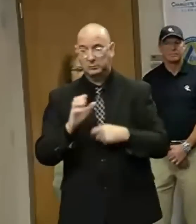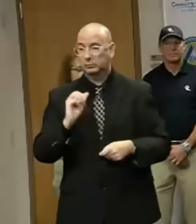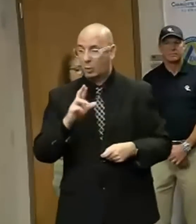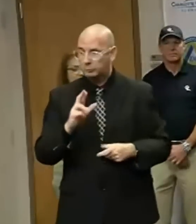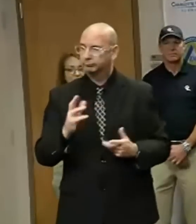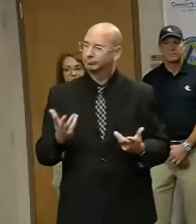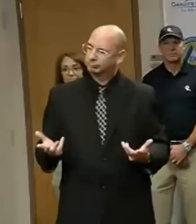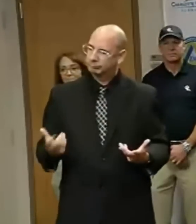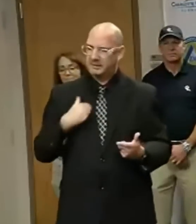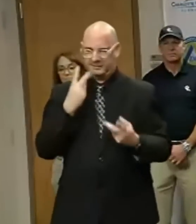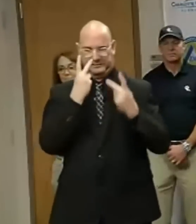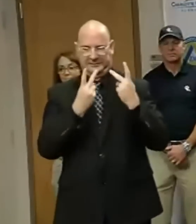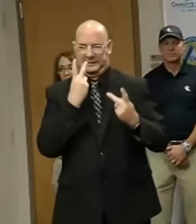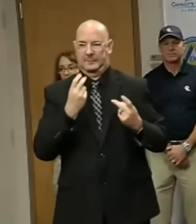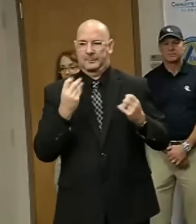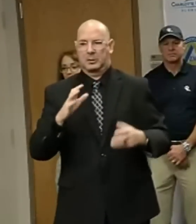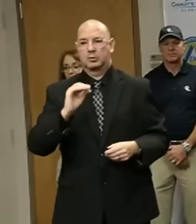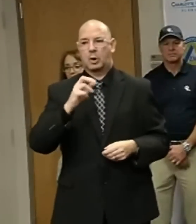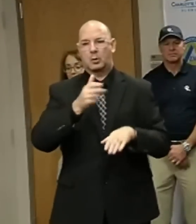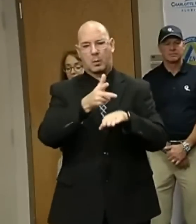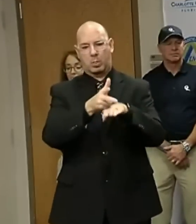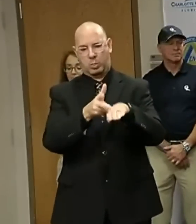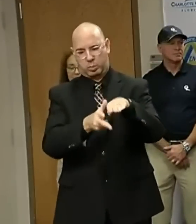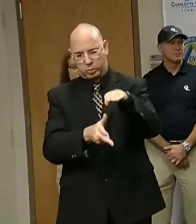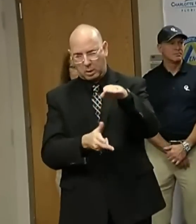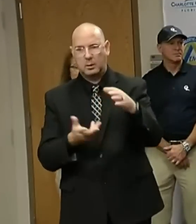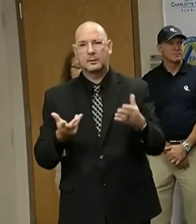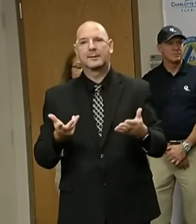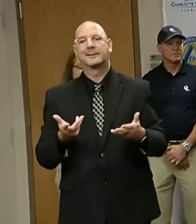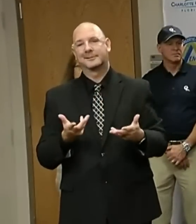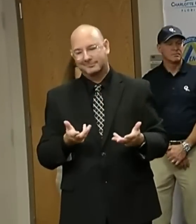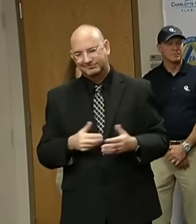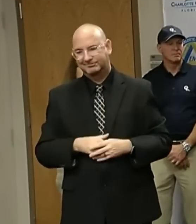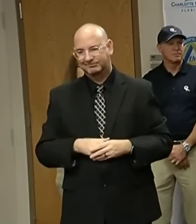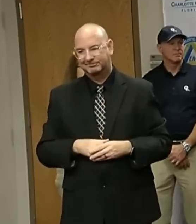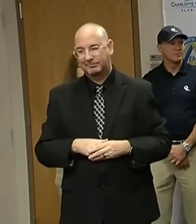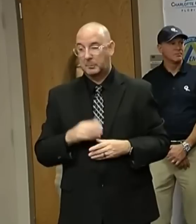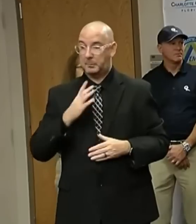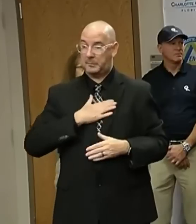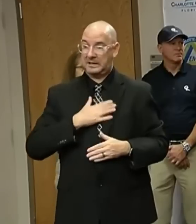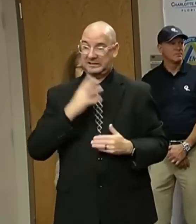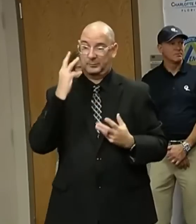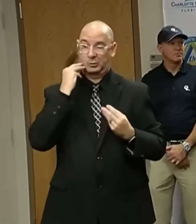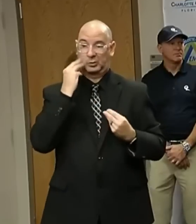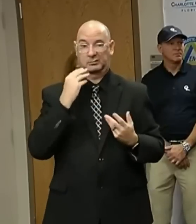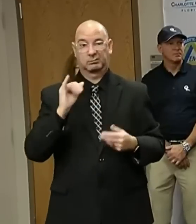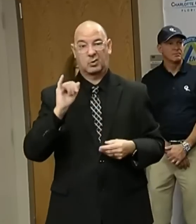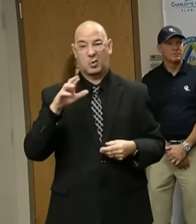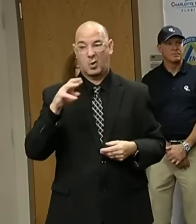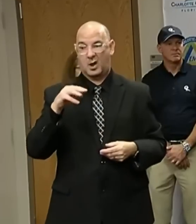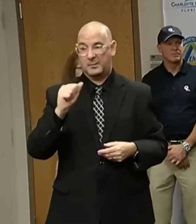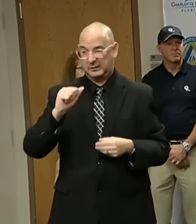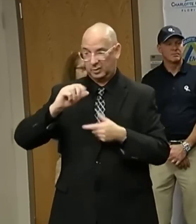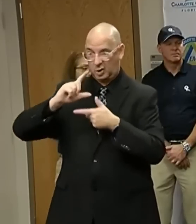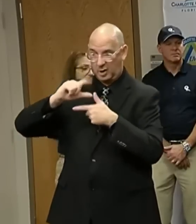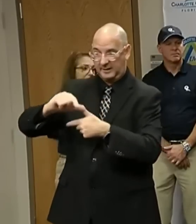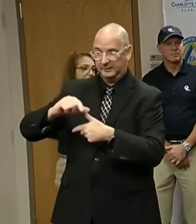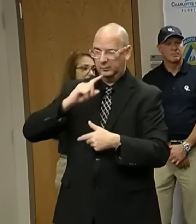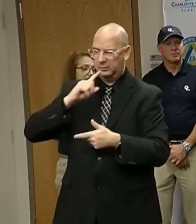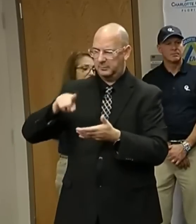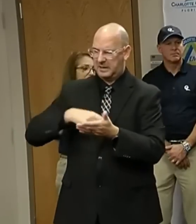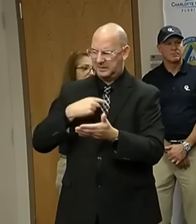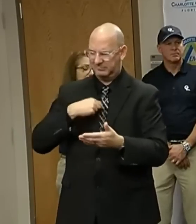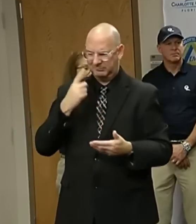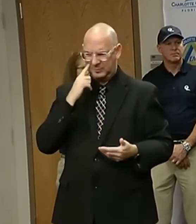be able to get that claim. But when we did it with Irma, we got the check within like a week. They came out, they did it, they gave us the check,